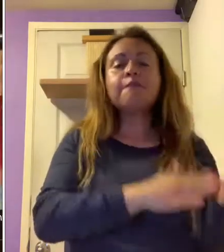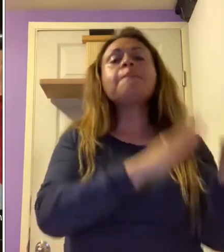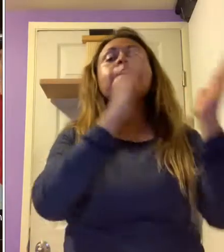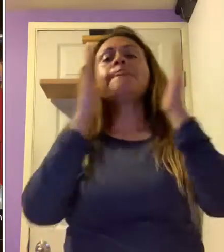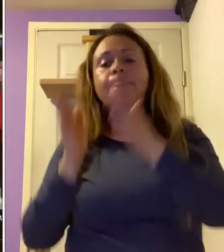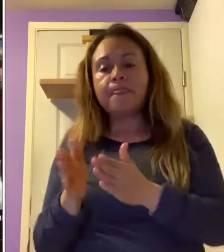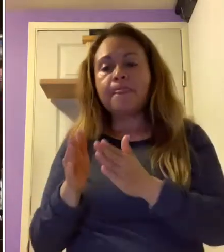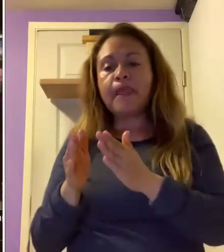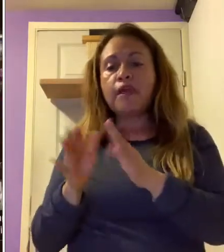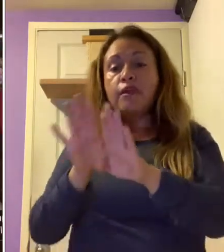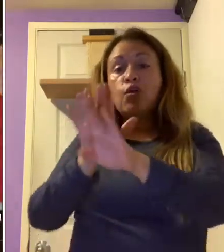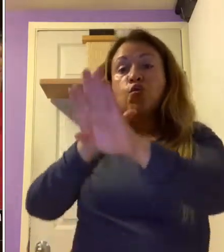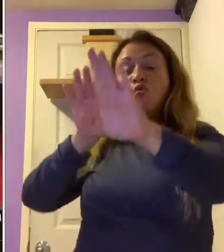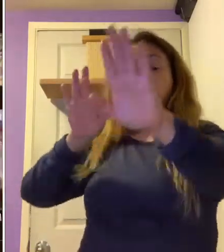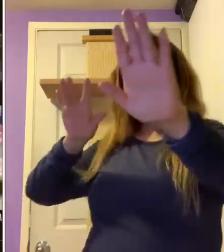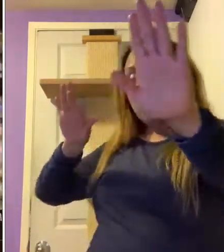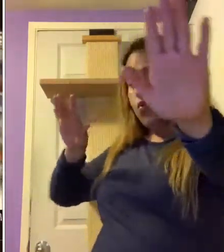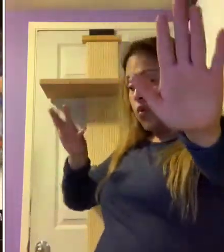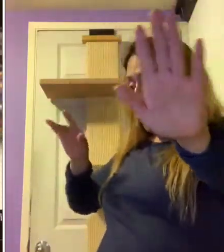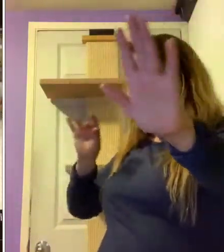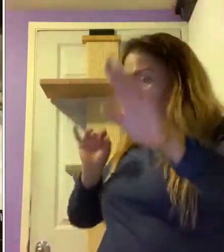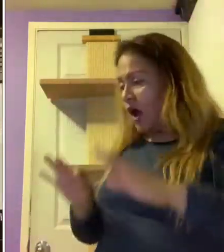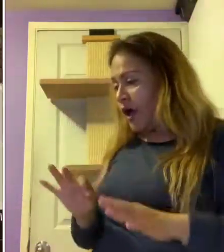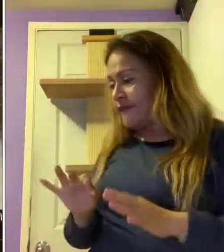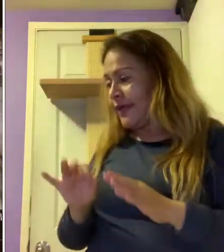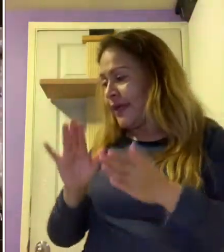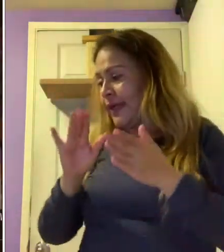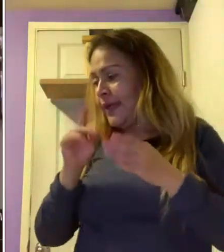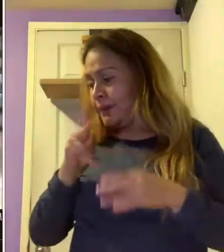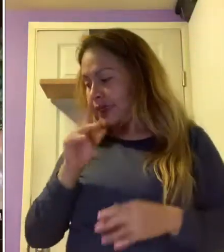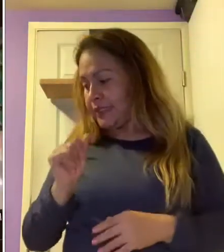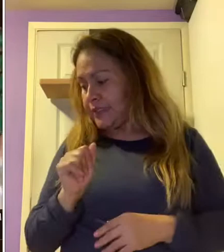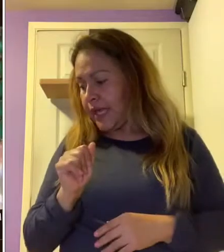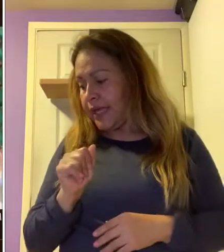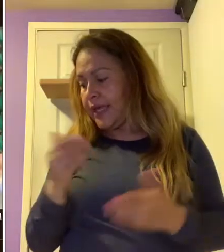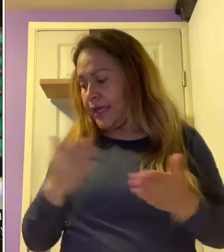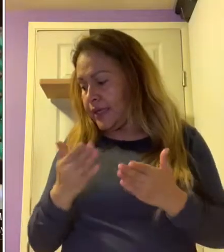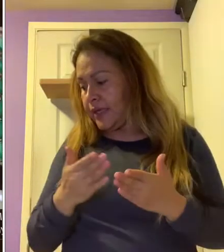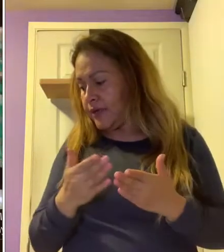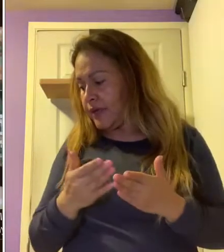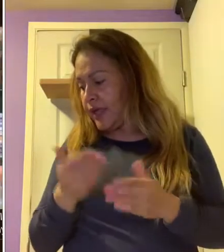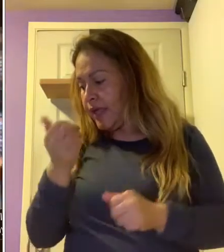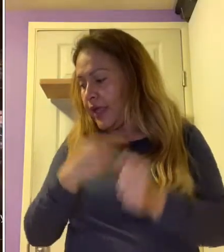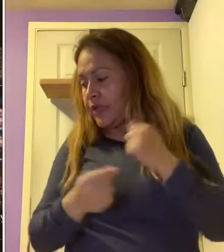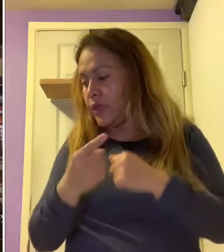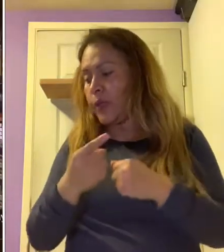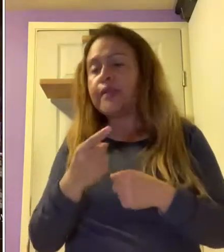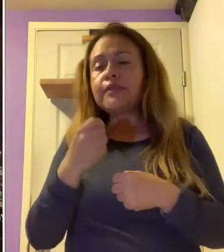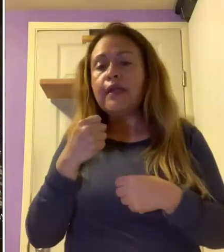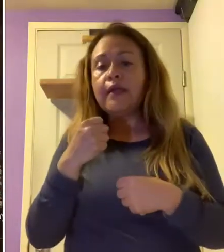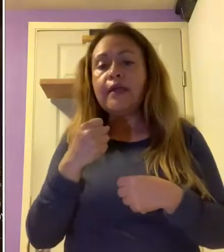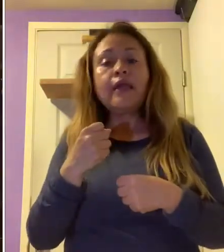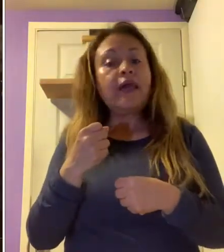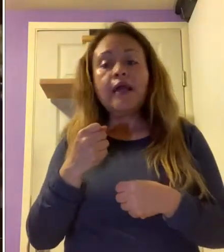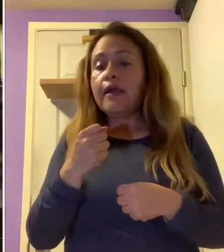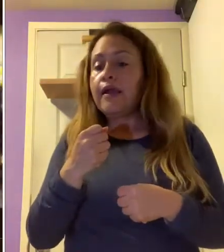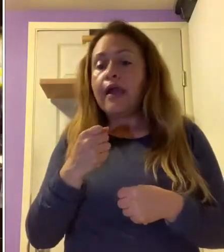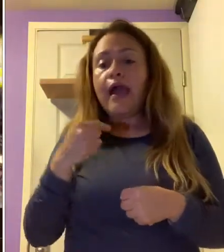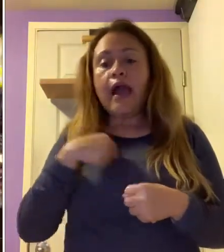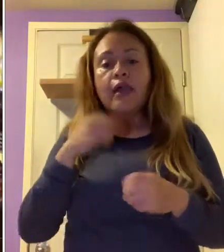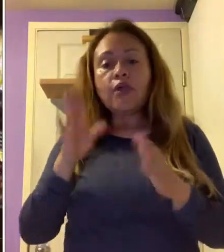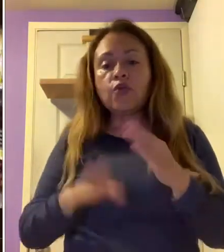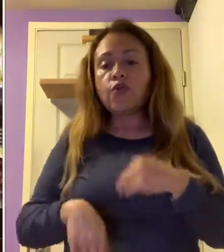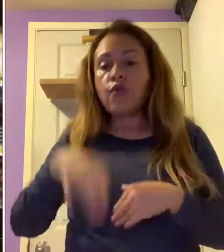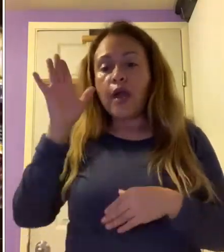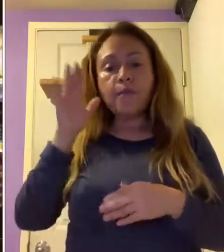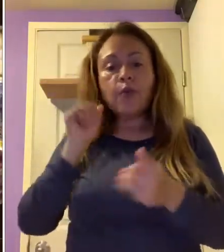any art, take a look at this wall here. This wall of pizzas here. Any of the ones I just mentioned right now, beat the